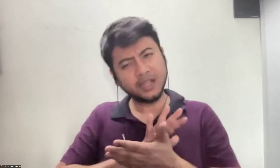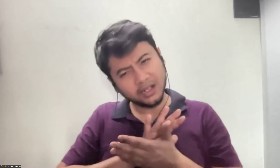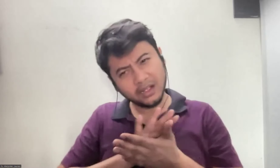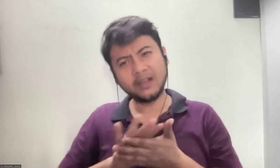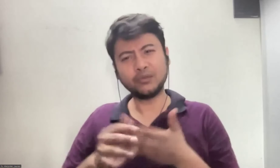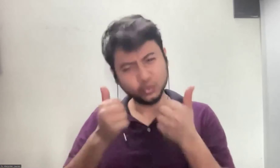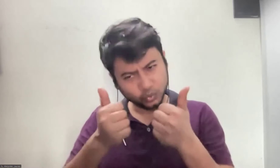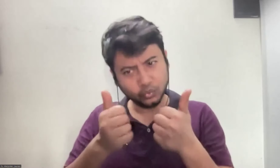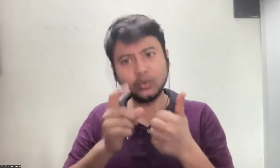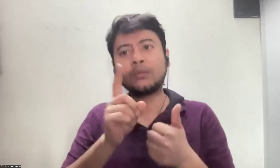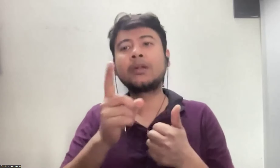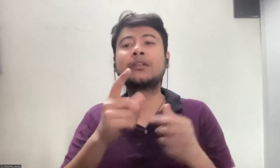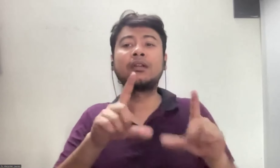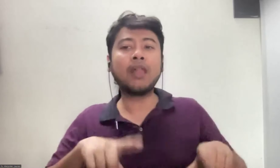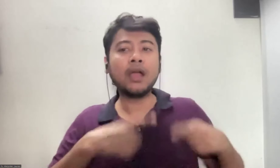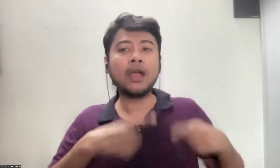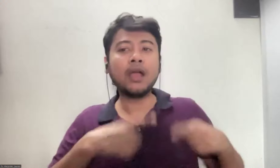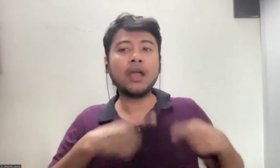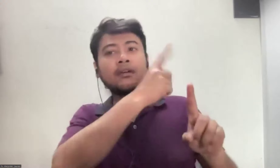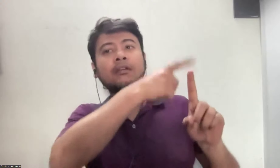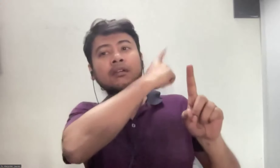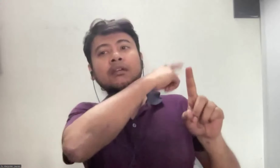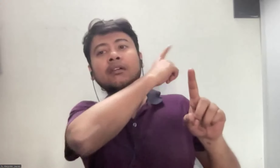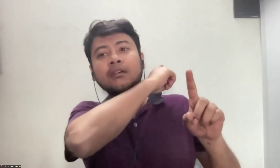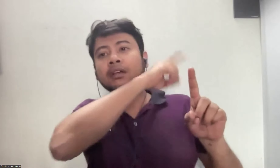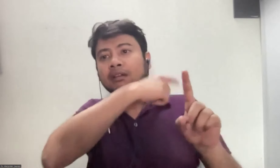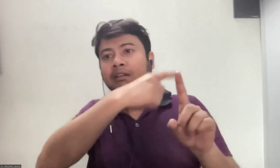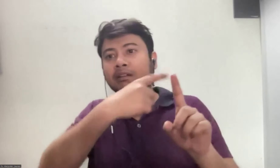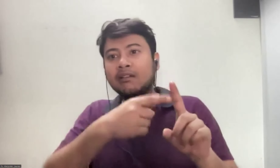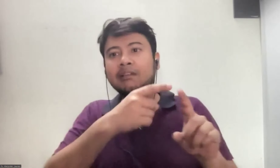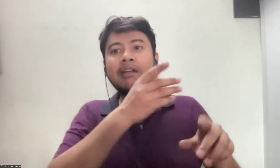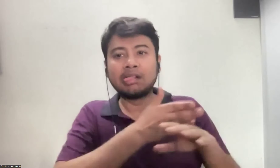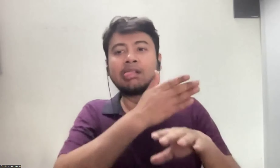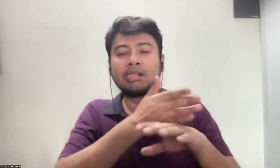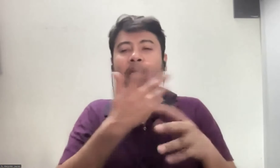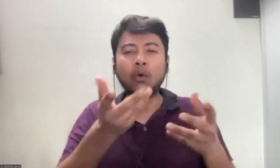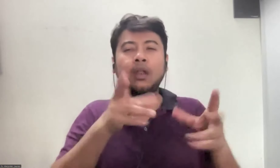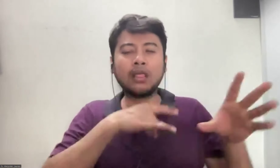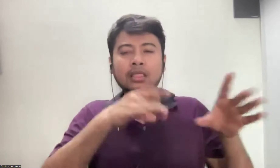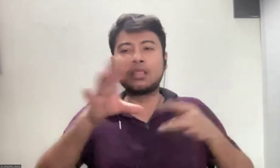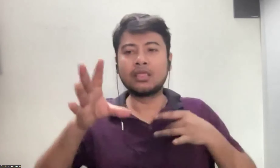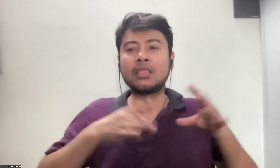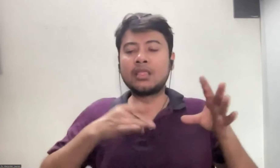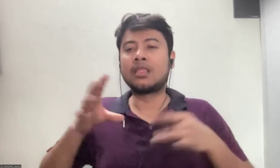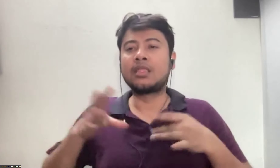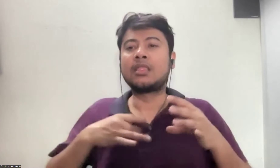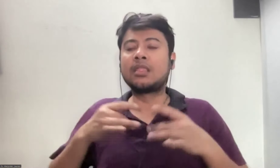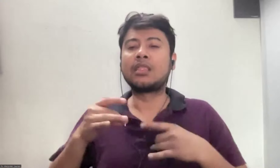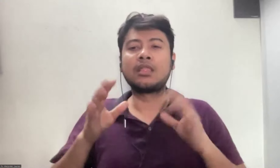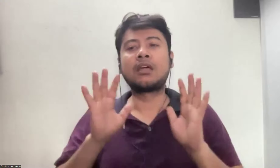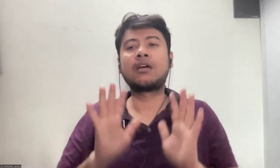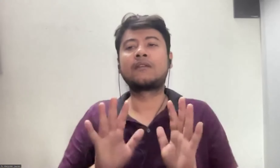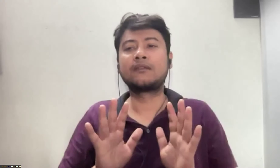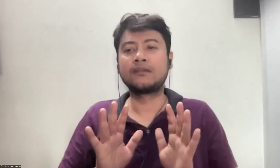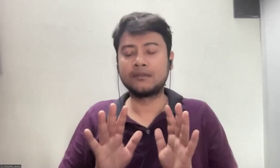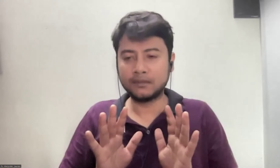we start chanting and we worship Tulsi, we become originally how we were. Pure. When we come in this